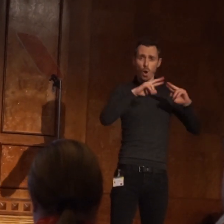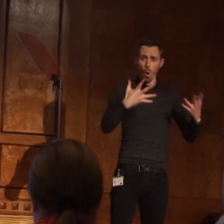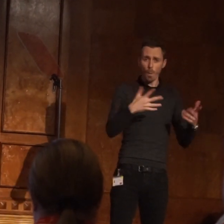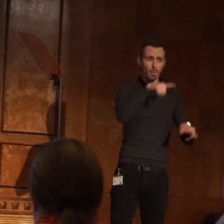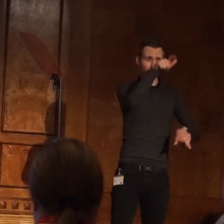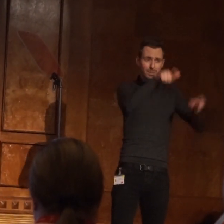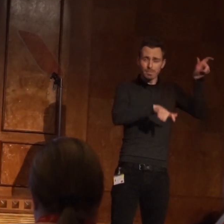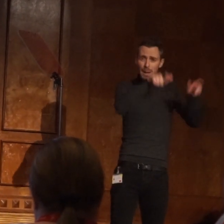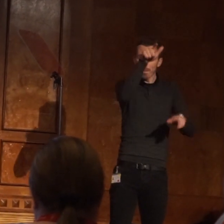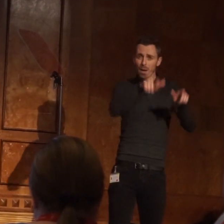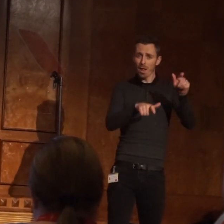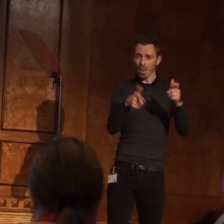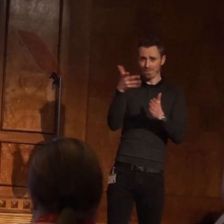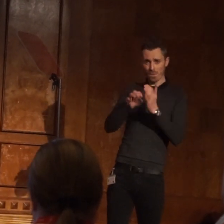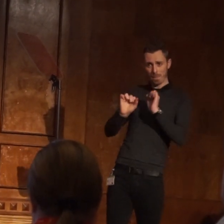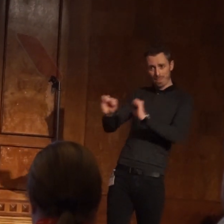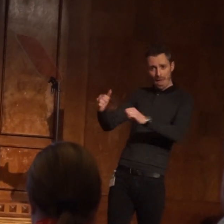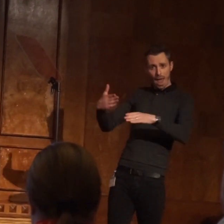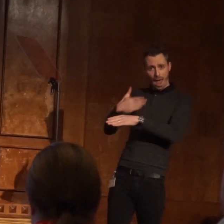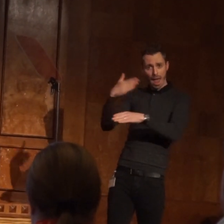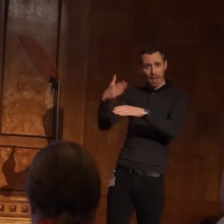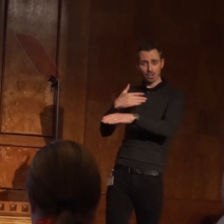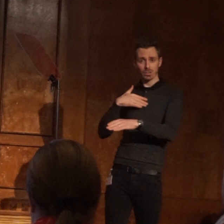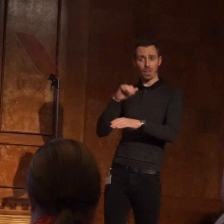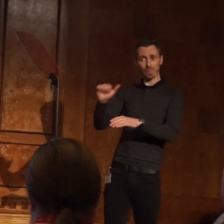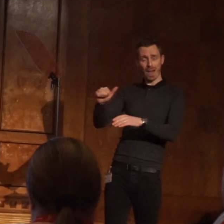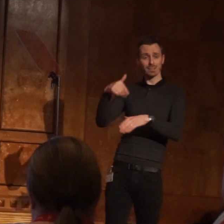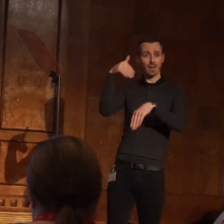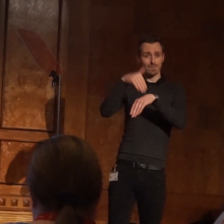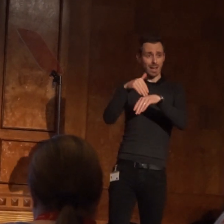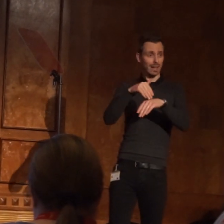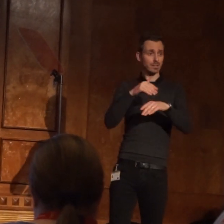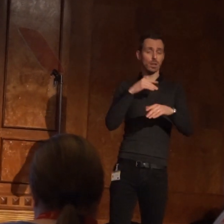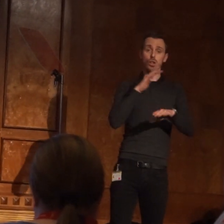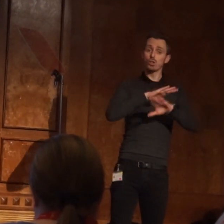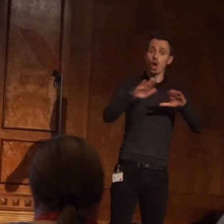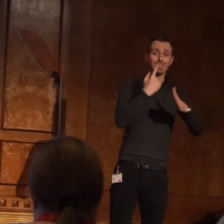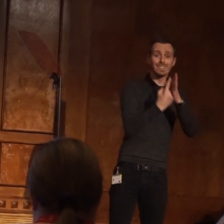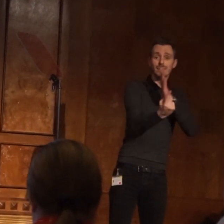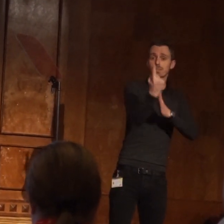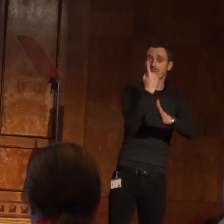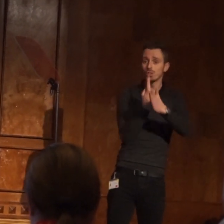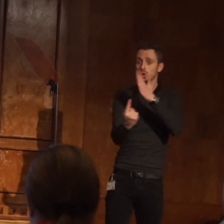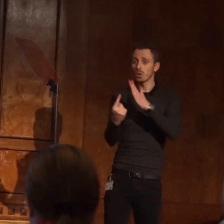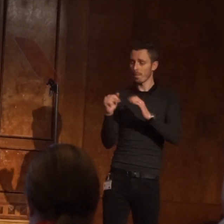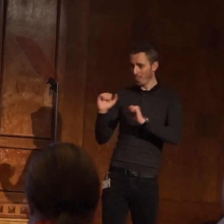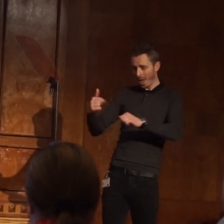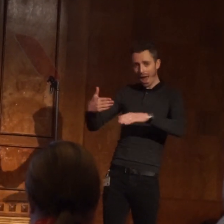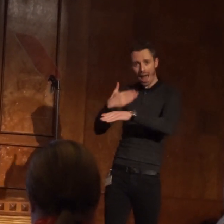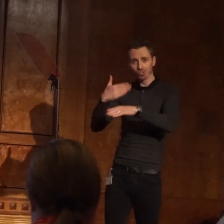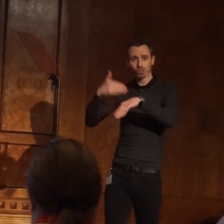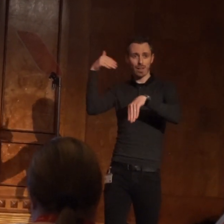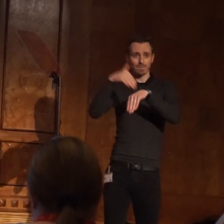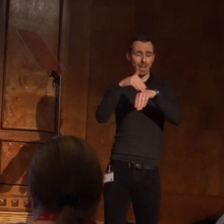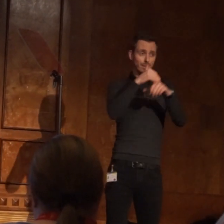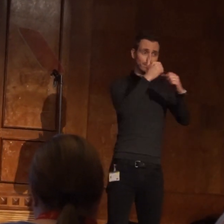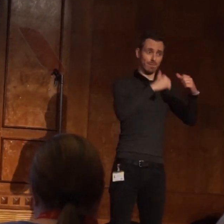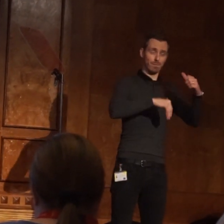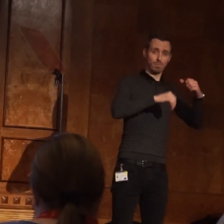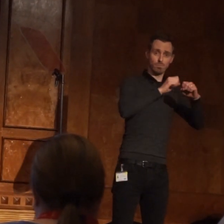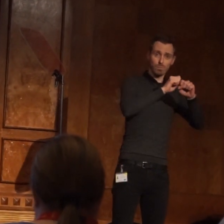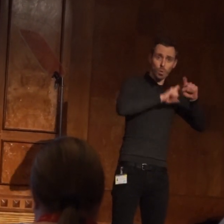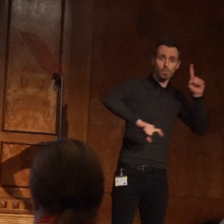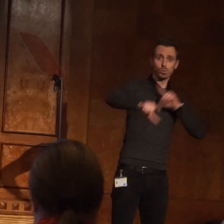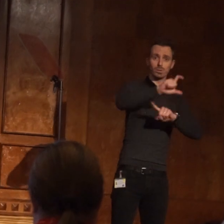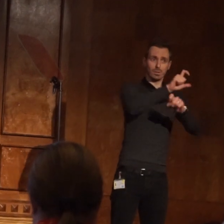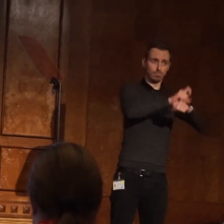individual people's lives, but affects entire communities. We mustn't forget that so far, universal